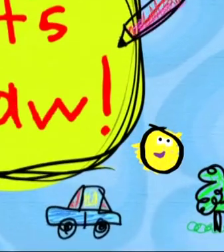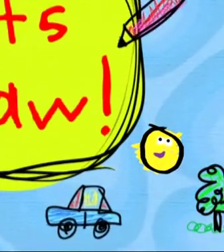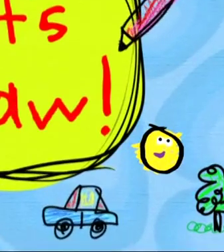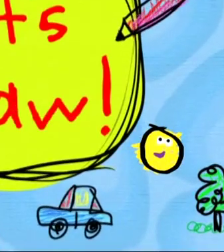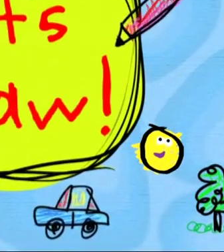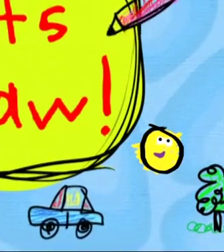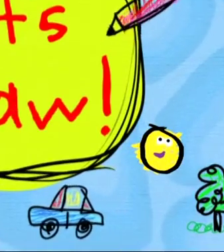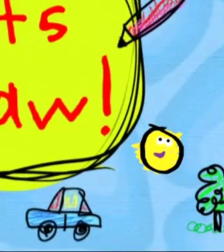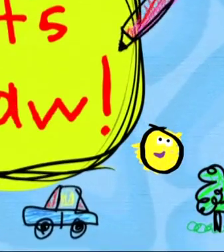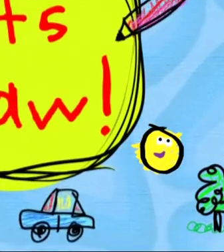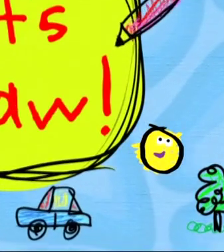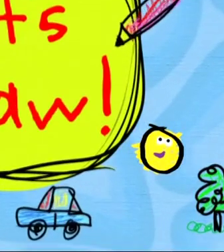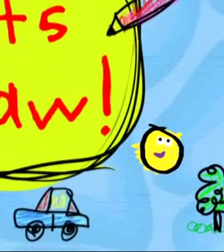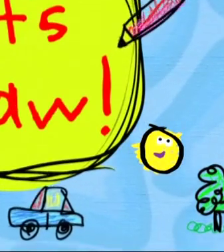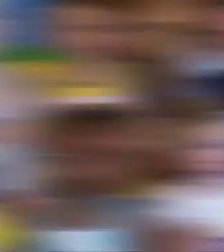Let's draw.